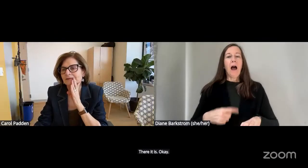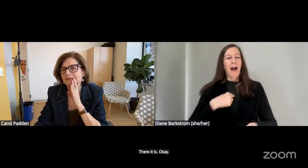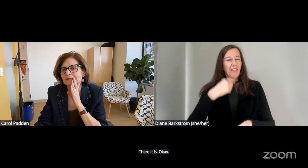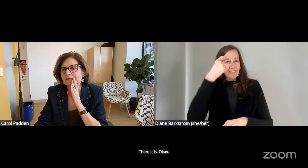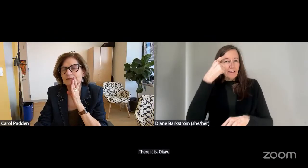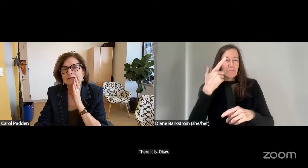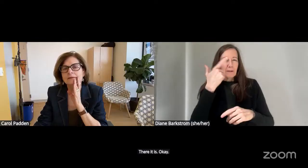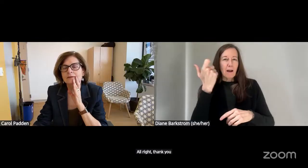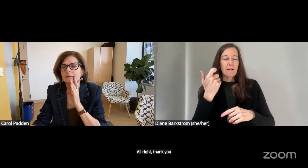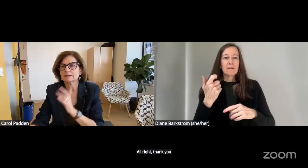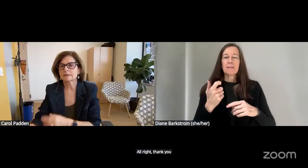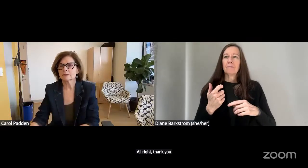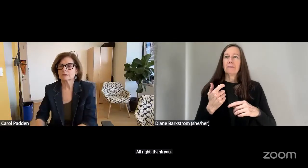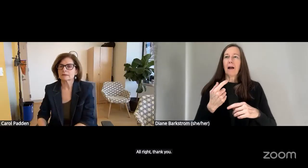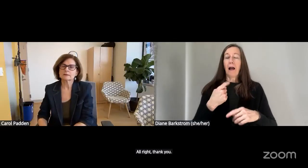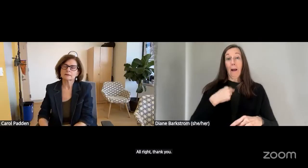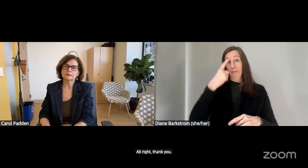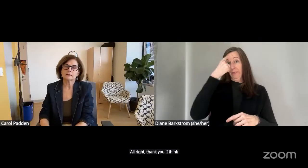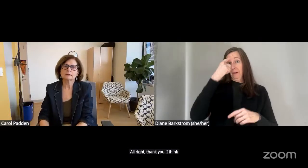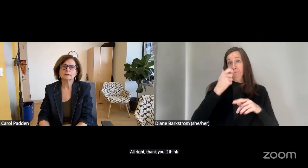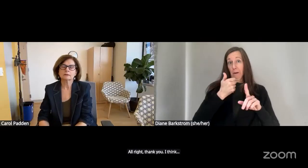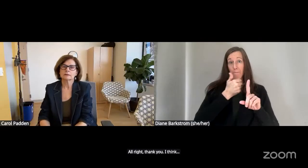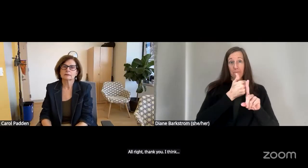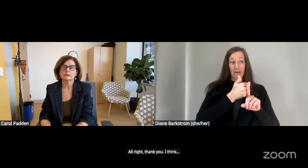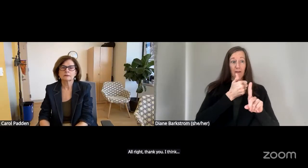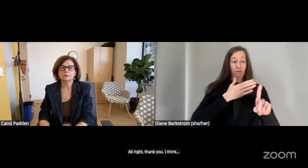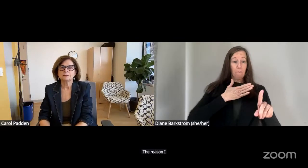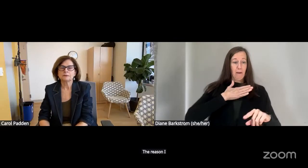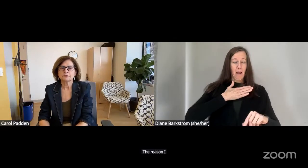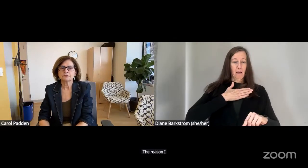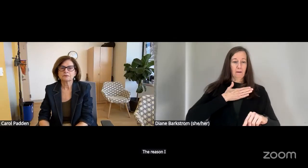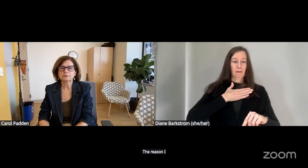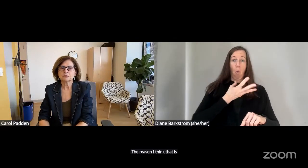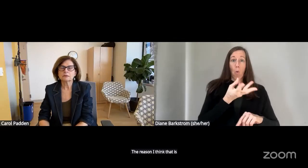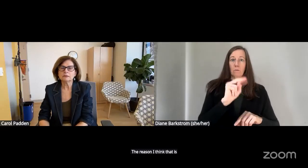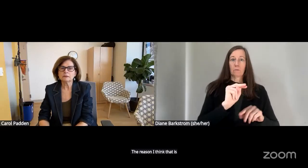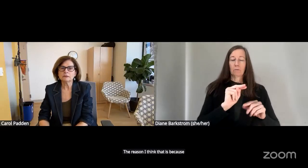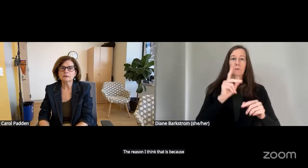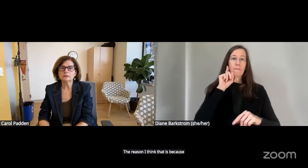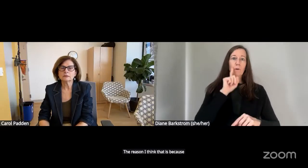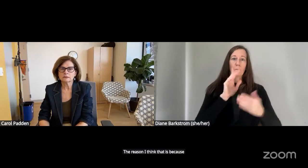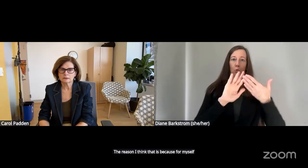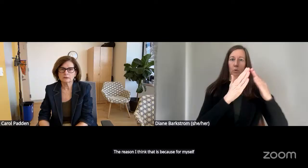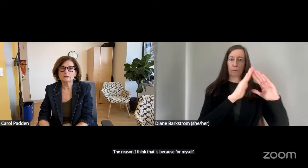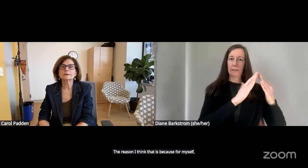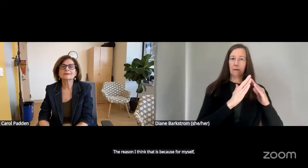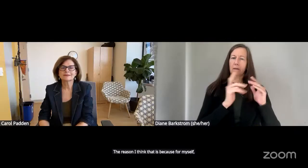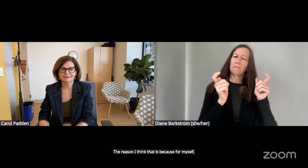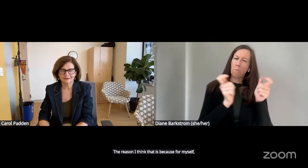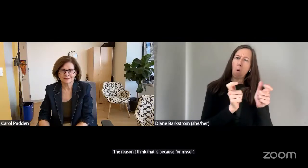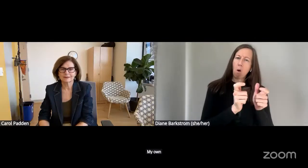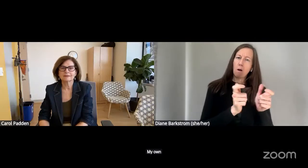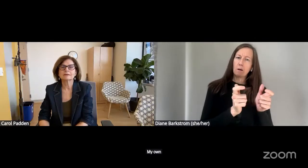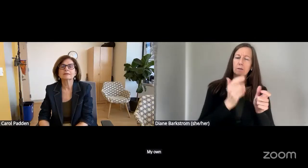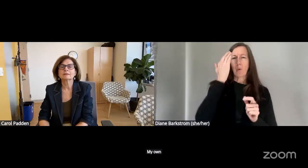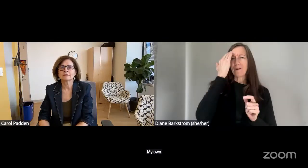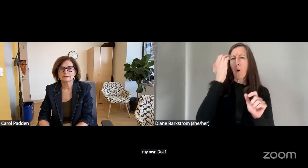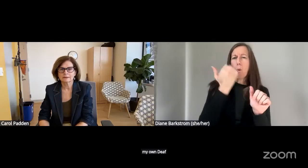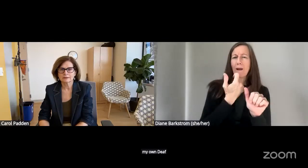All right, thank you. I think the reason I think that is because for myself, my own deaf community is very